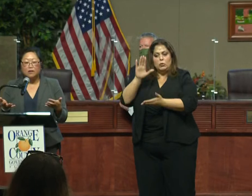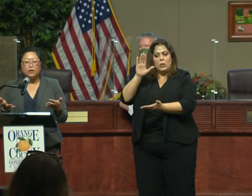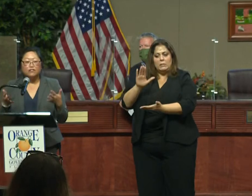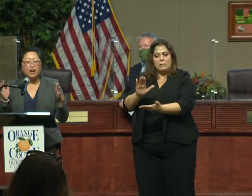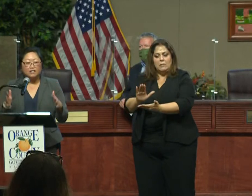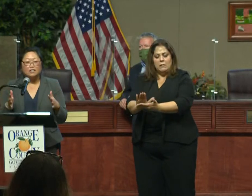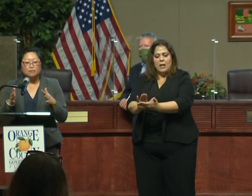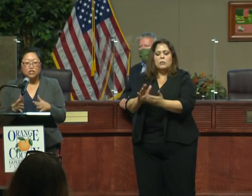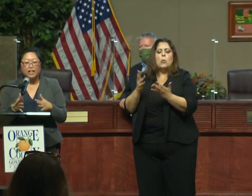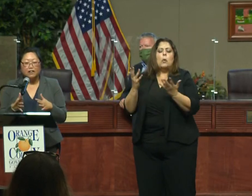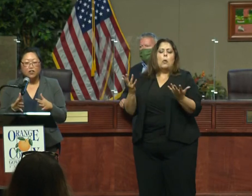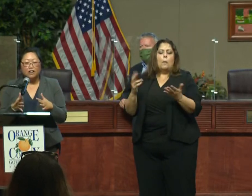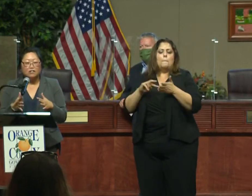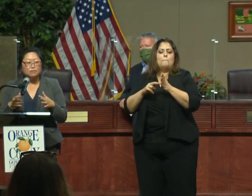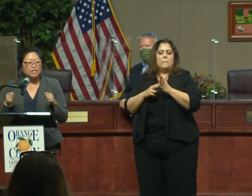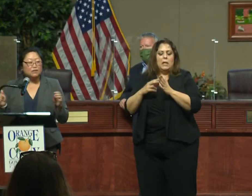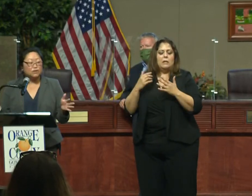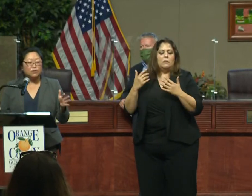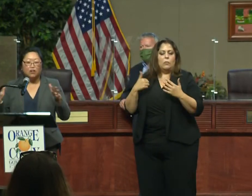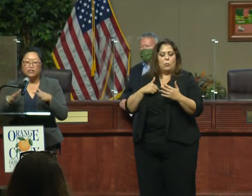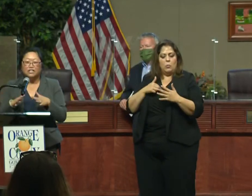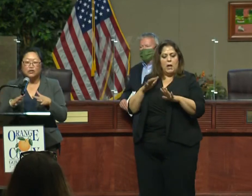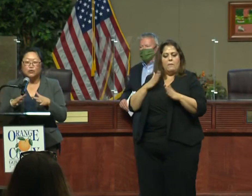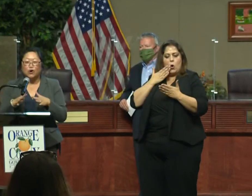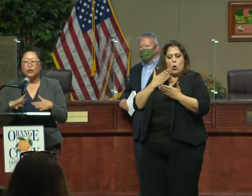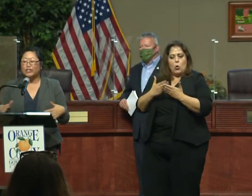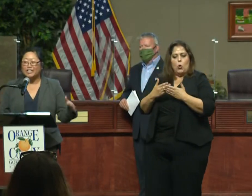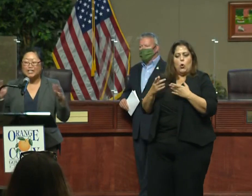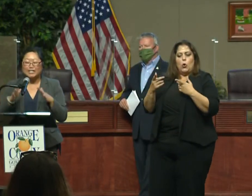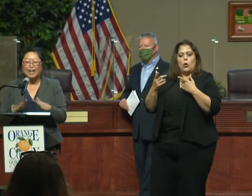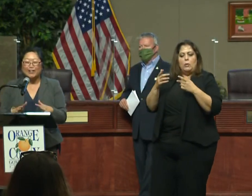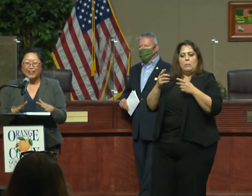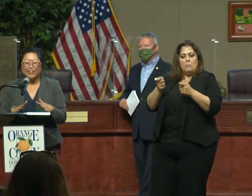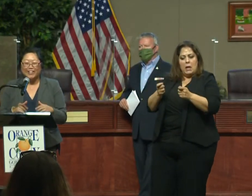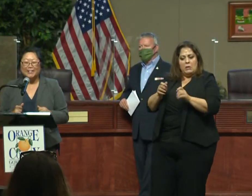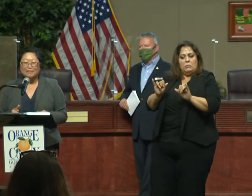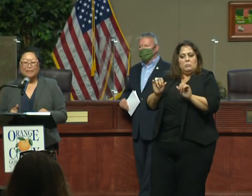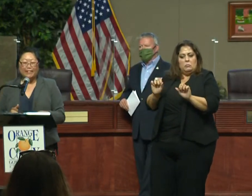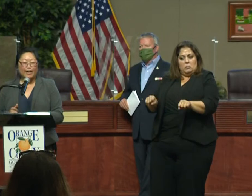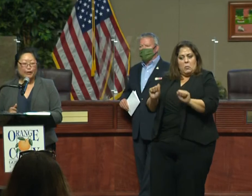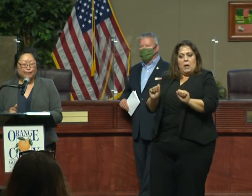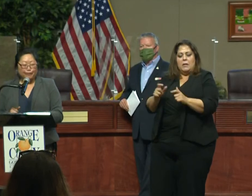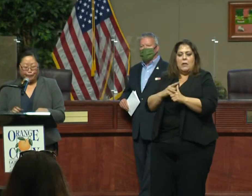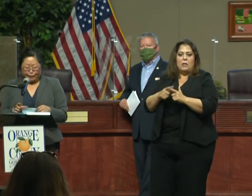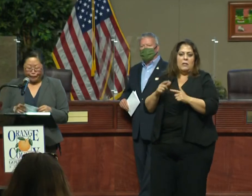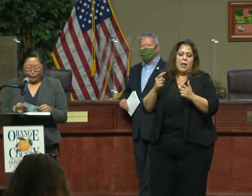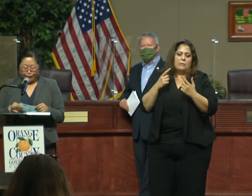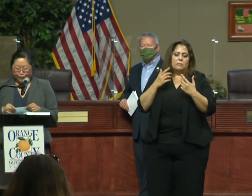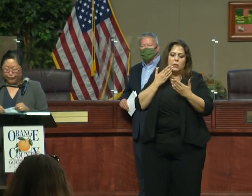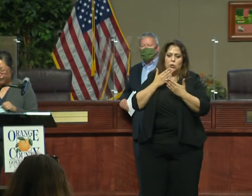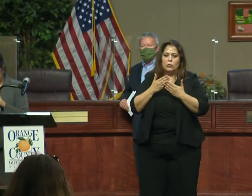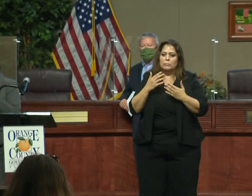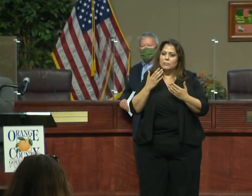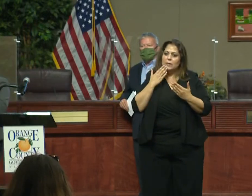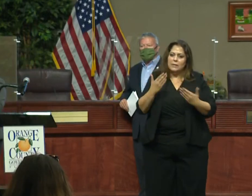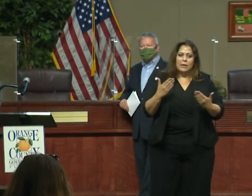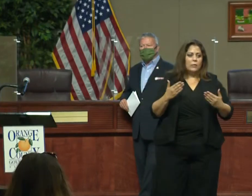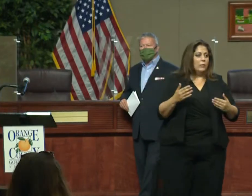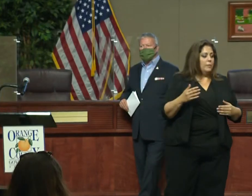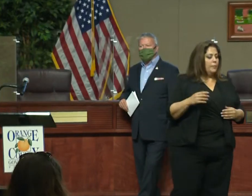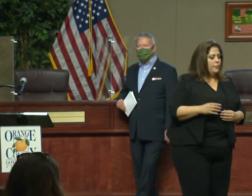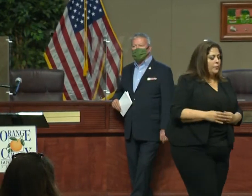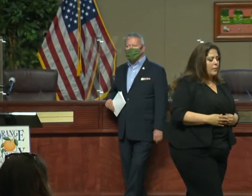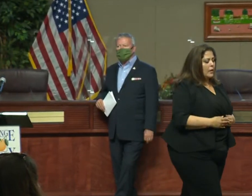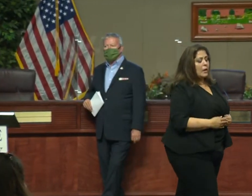that we have gotten some good handle on it, but we will all need to do all the things together. Thank you. And the only